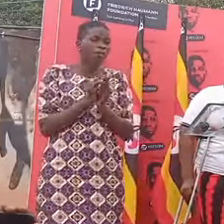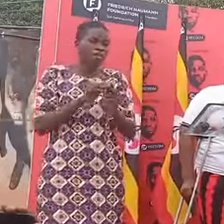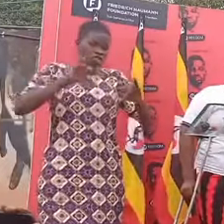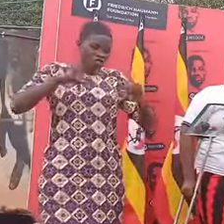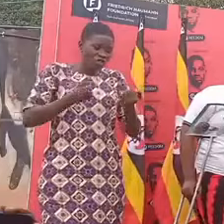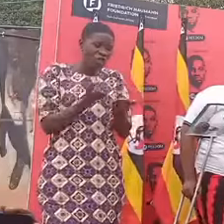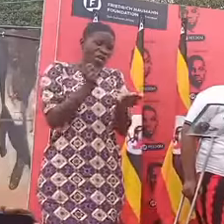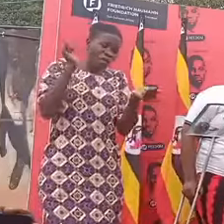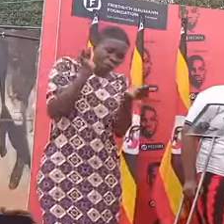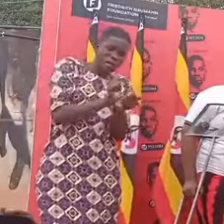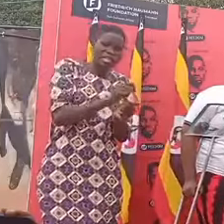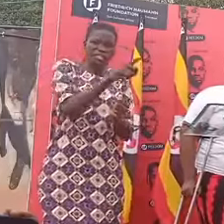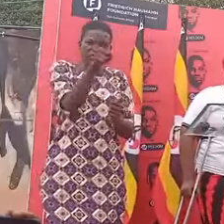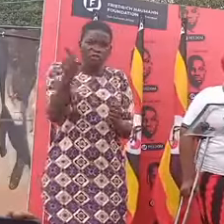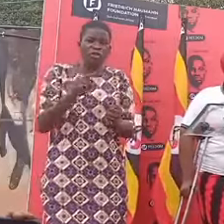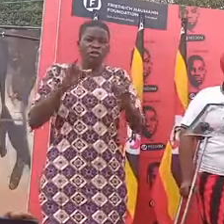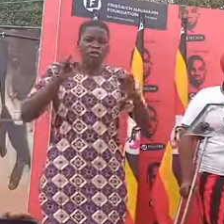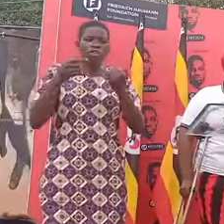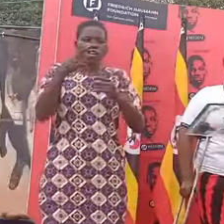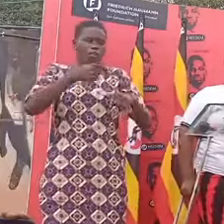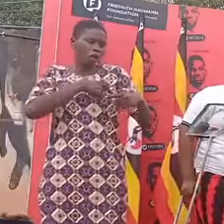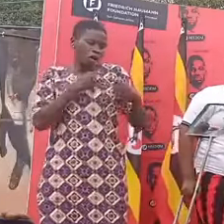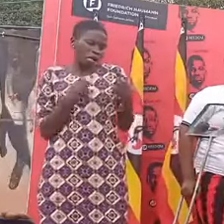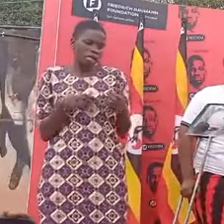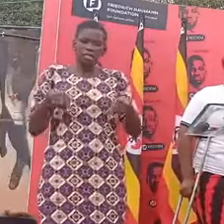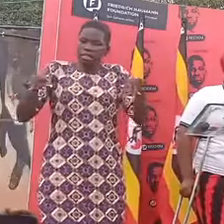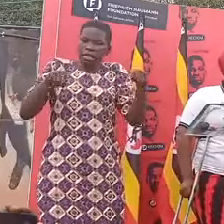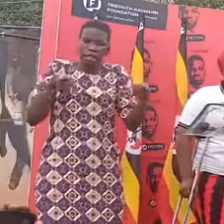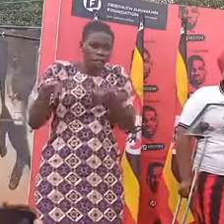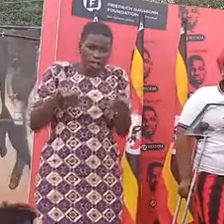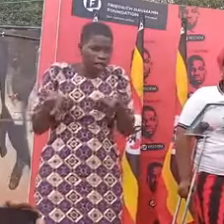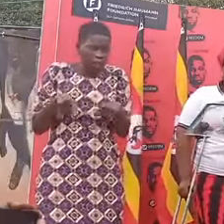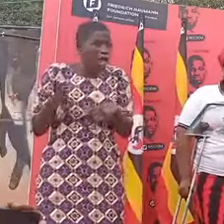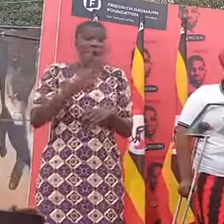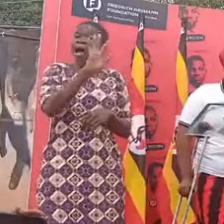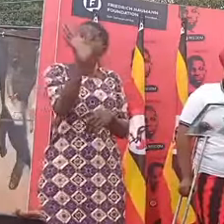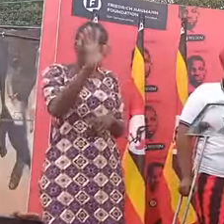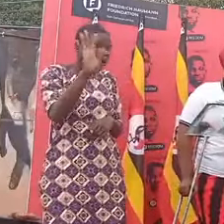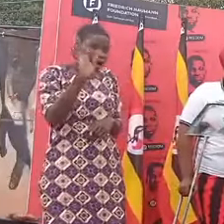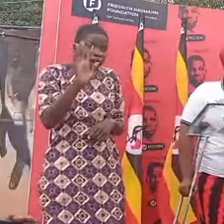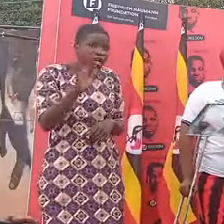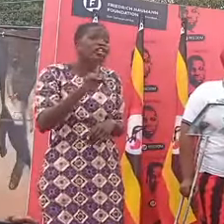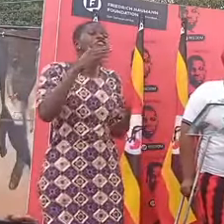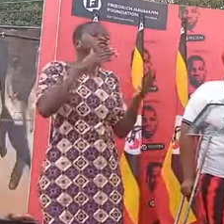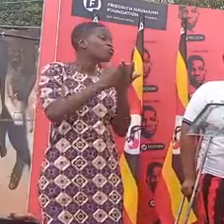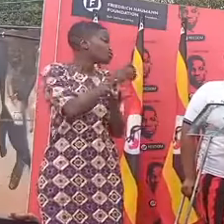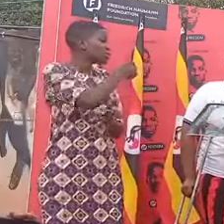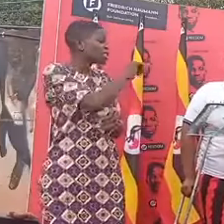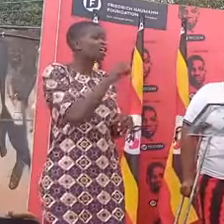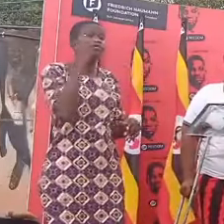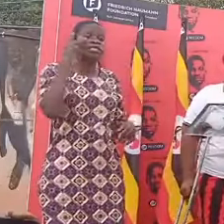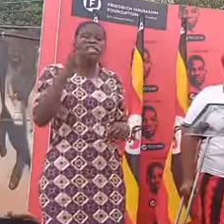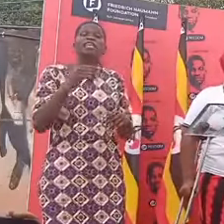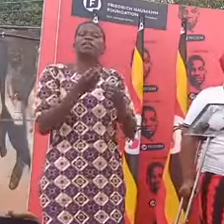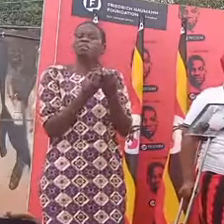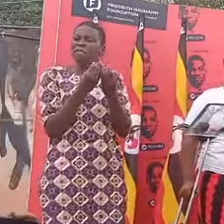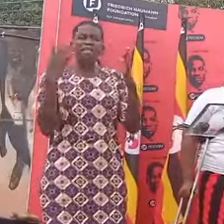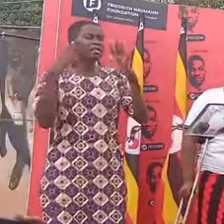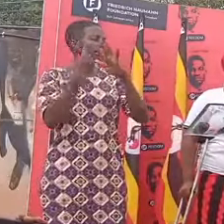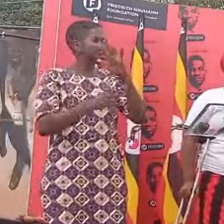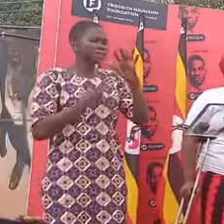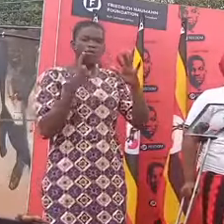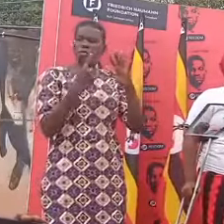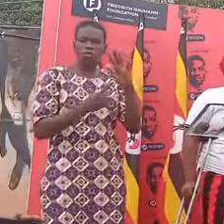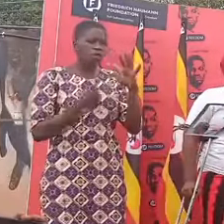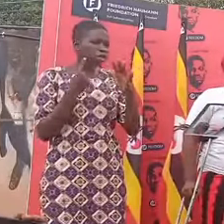bayagala okutuusaako obuvune bagala okutuusaako obulabe nze nno embeera nyingi zempiseemu nti nali nsuseeko